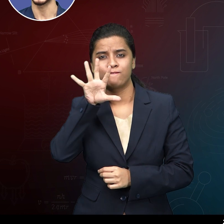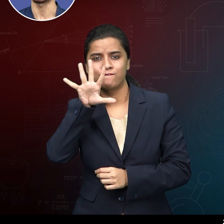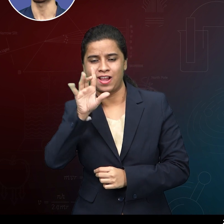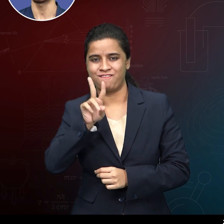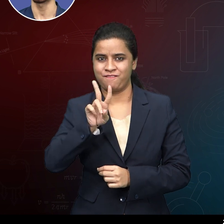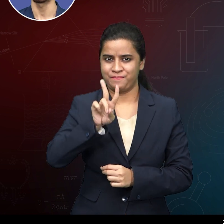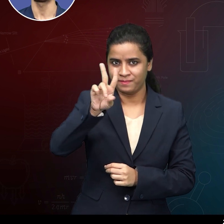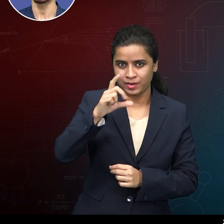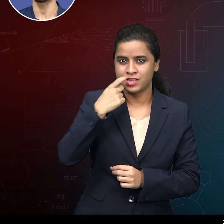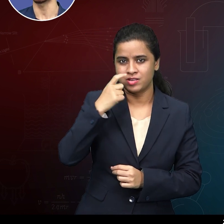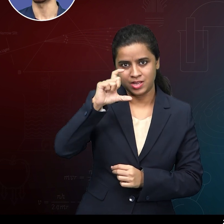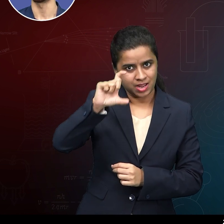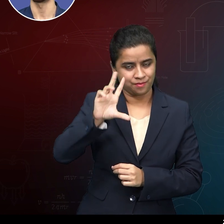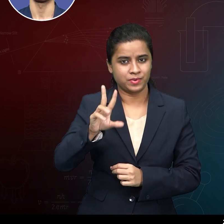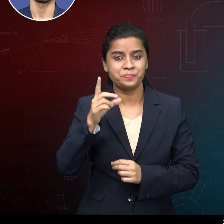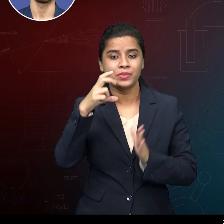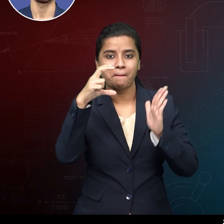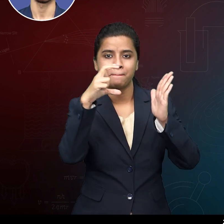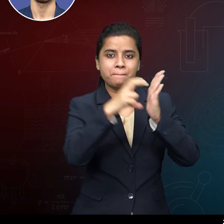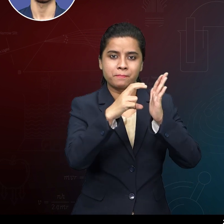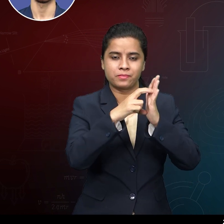each and a plug key.